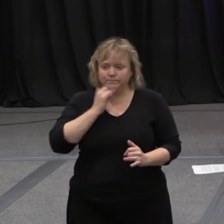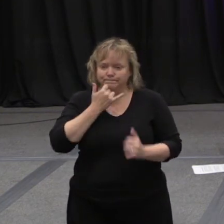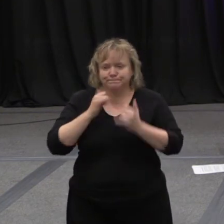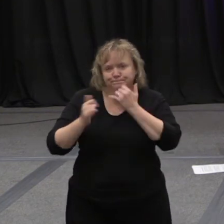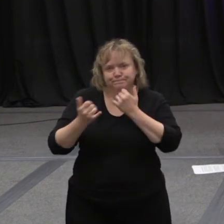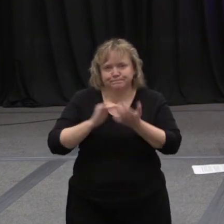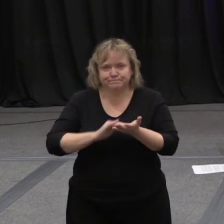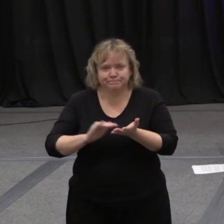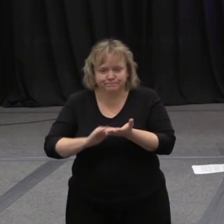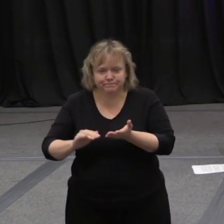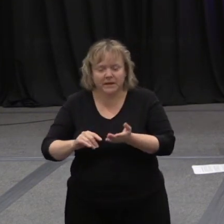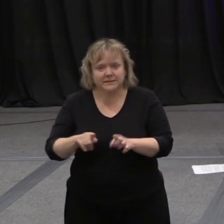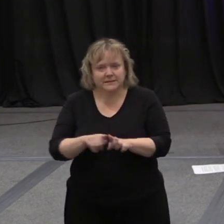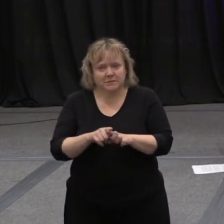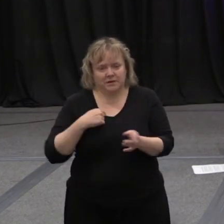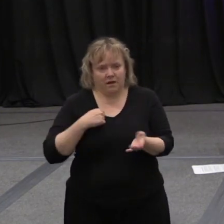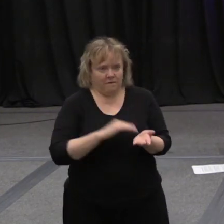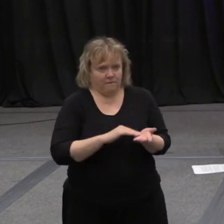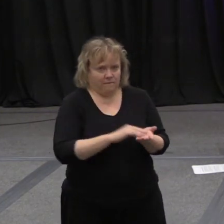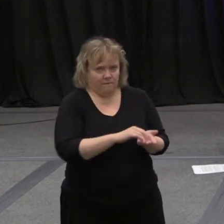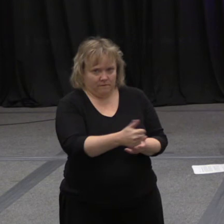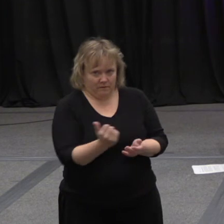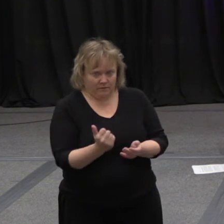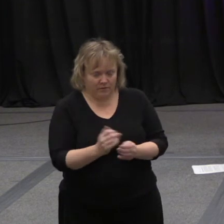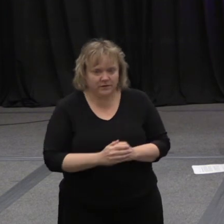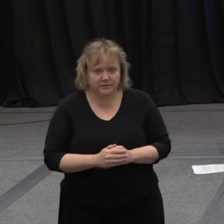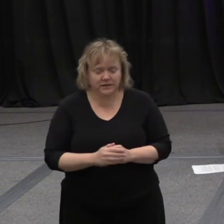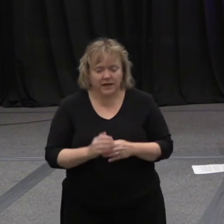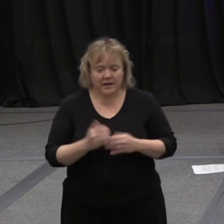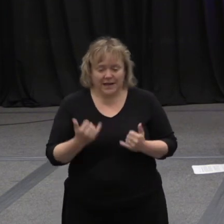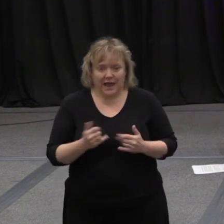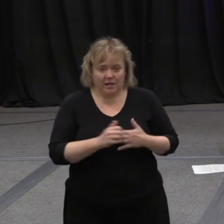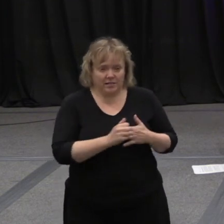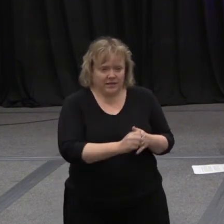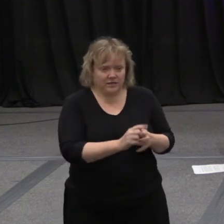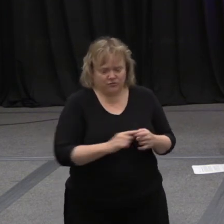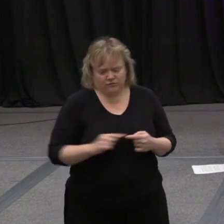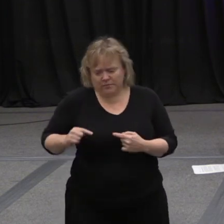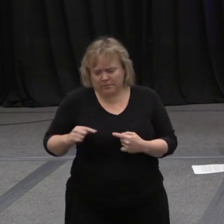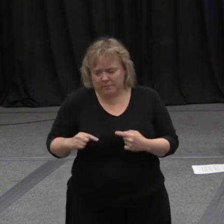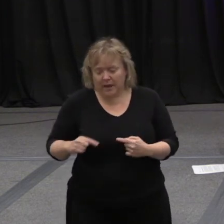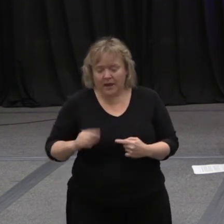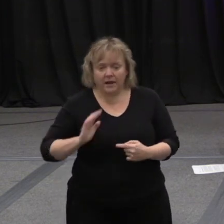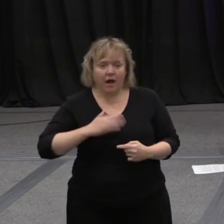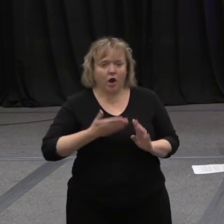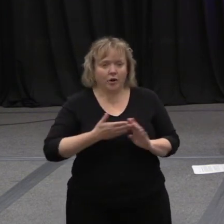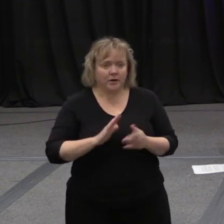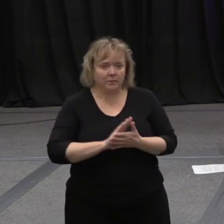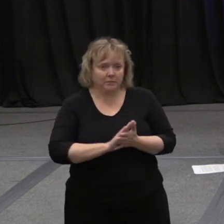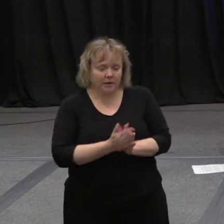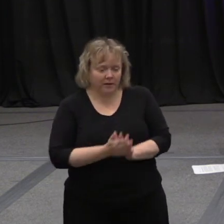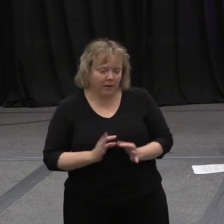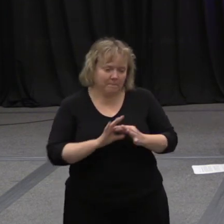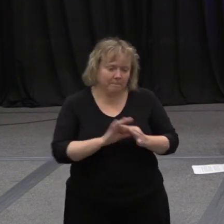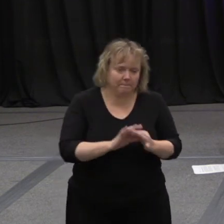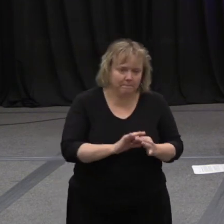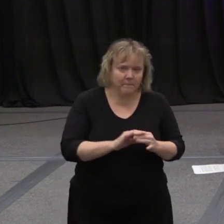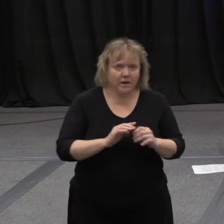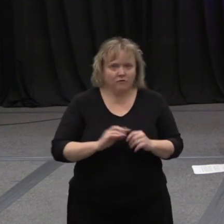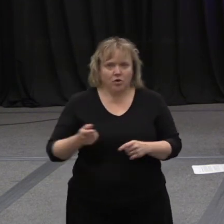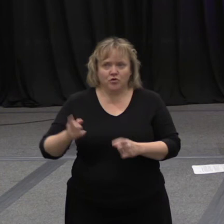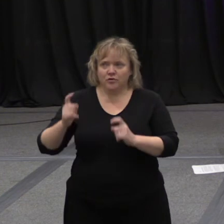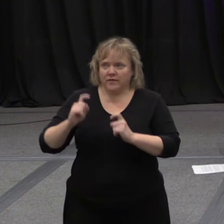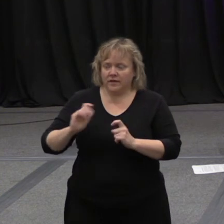who trespass against us. Lead us away from strife and anchor our community, for herein lies the bounty, the